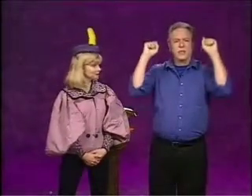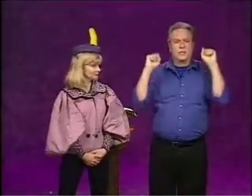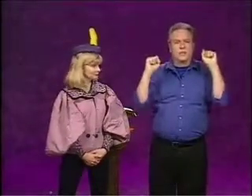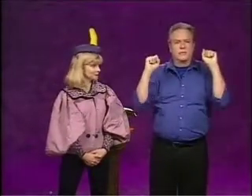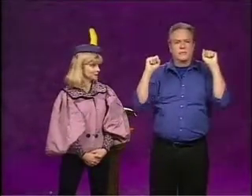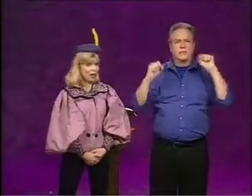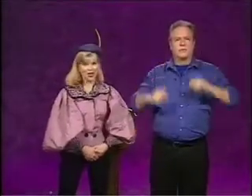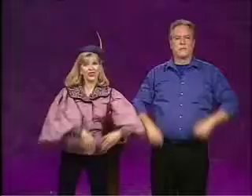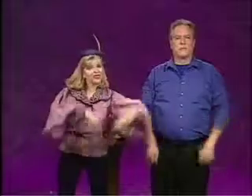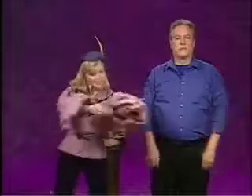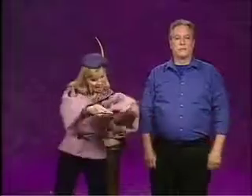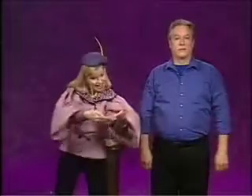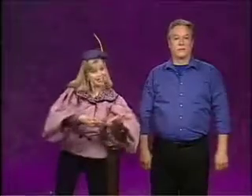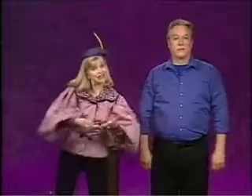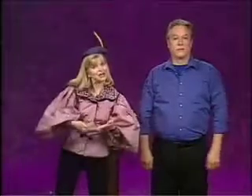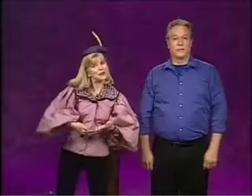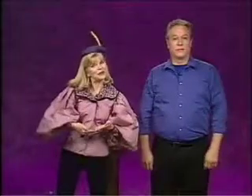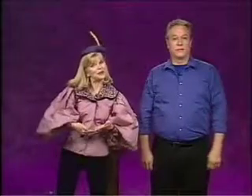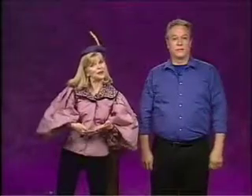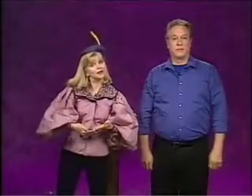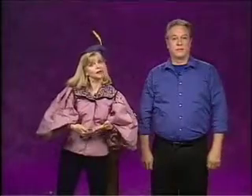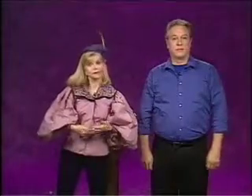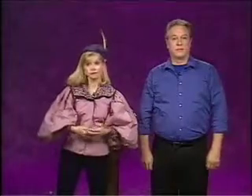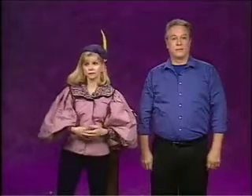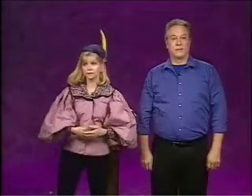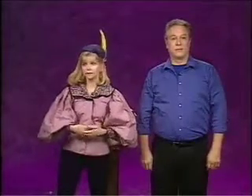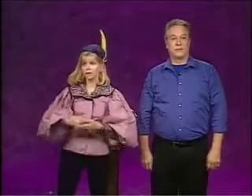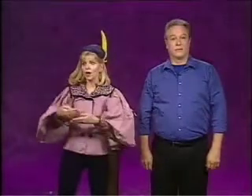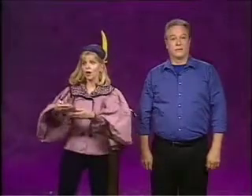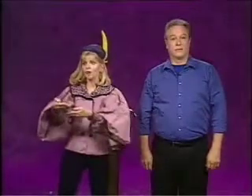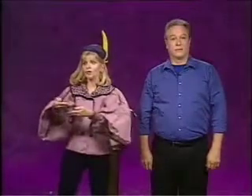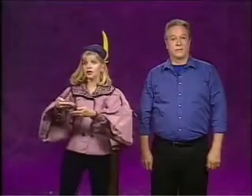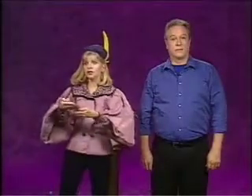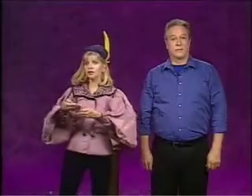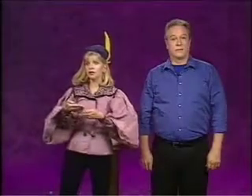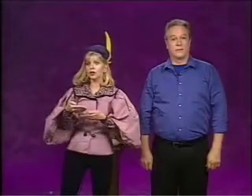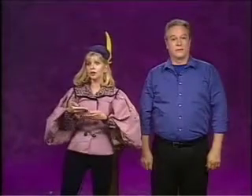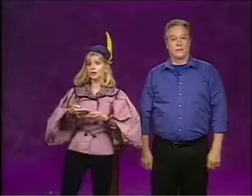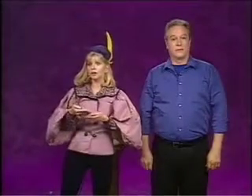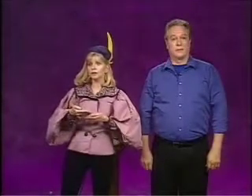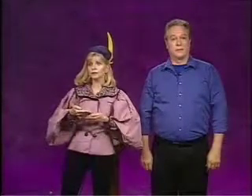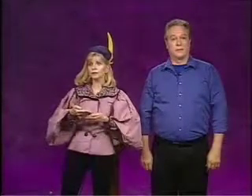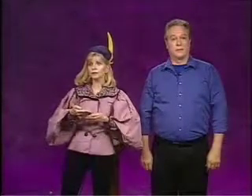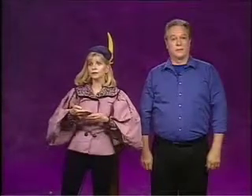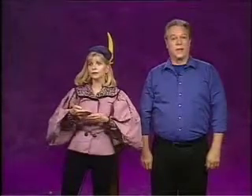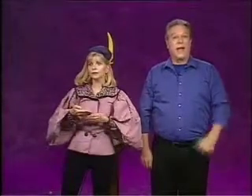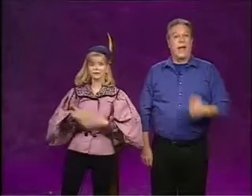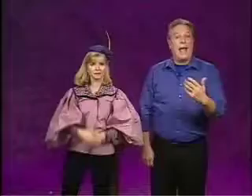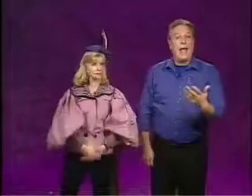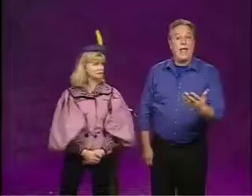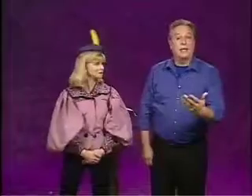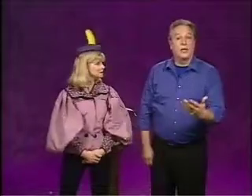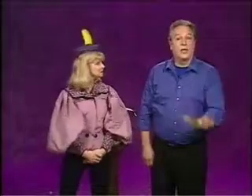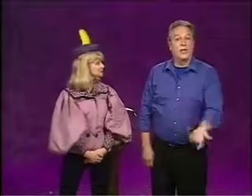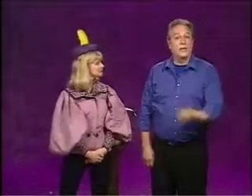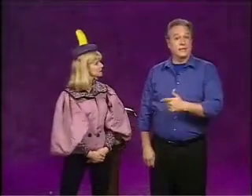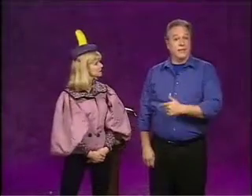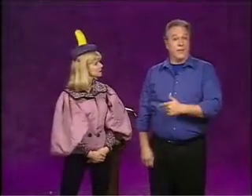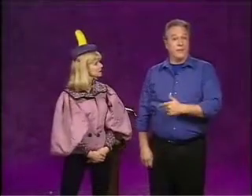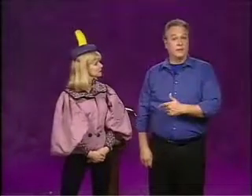exercising. Enthusiastically welcoming. Apathetically welcoming. And these examples